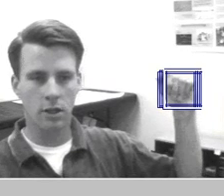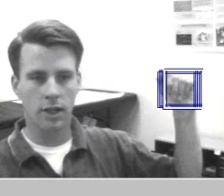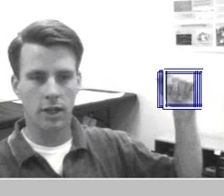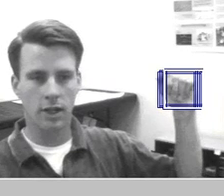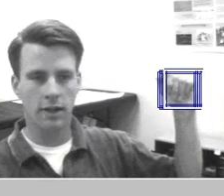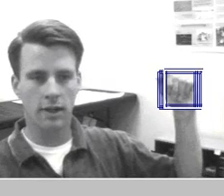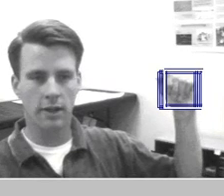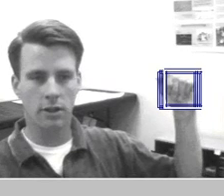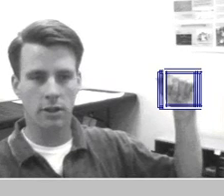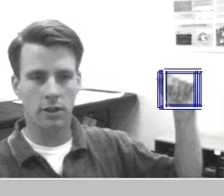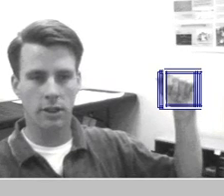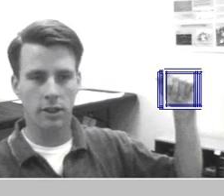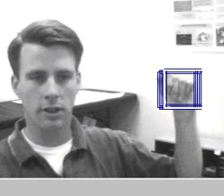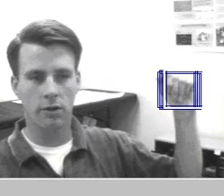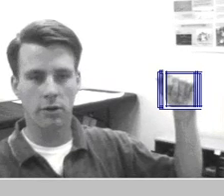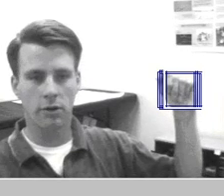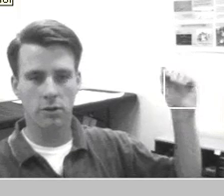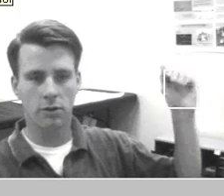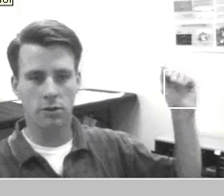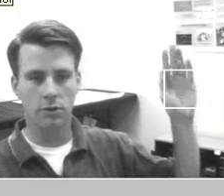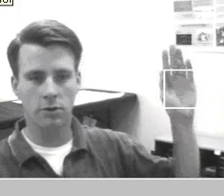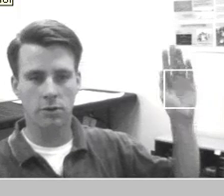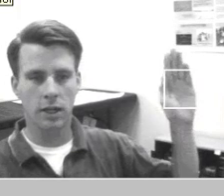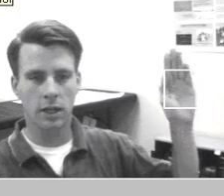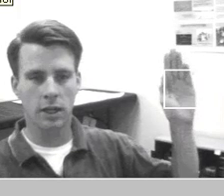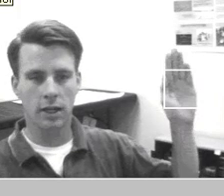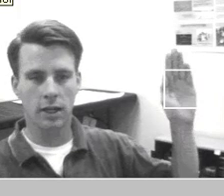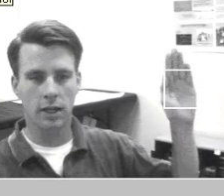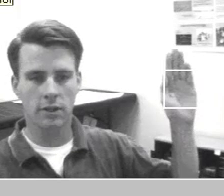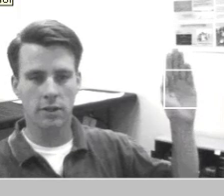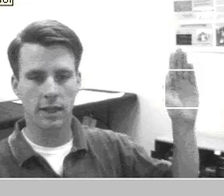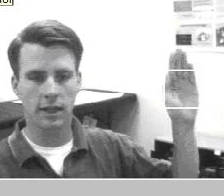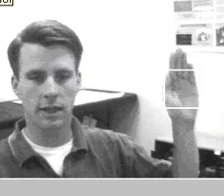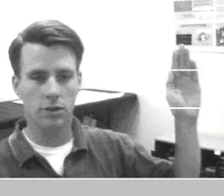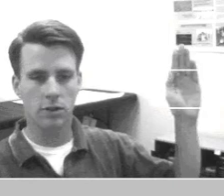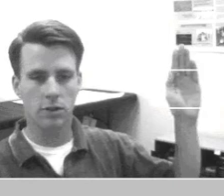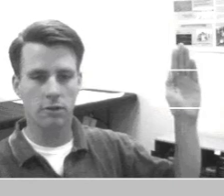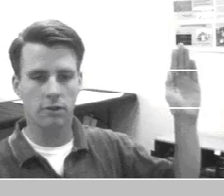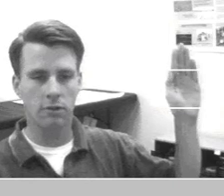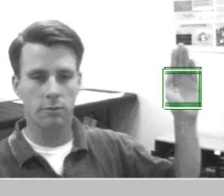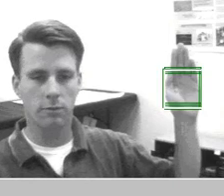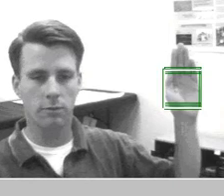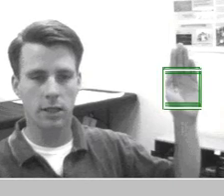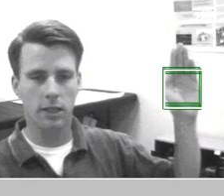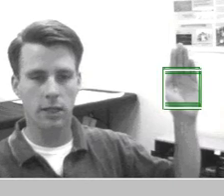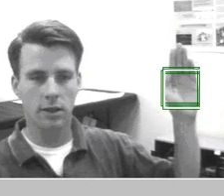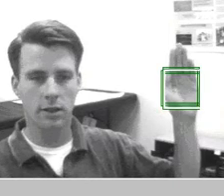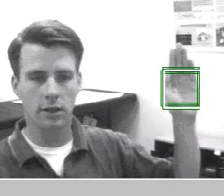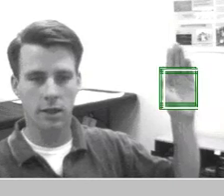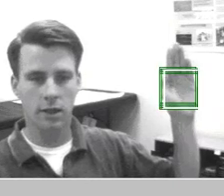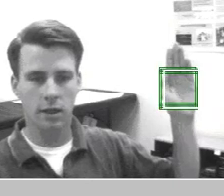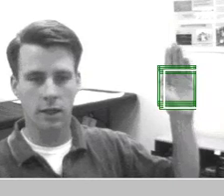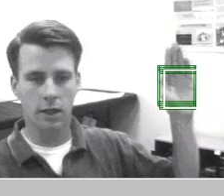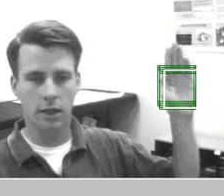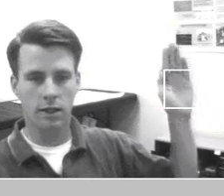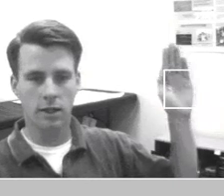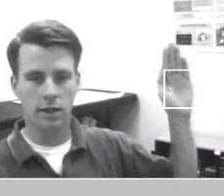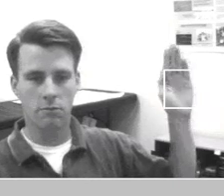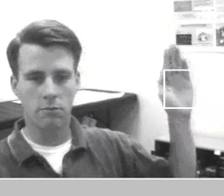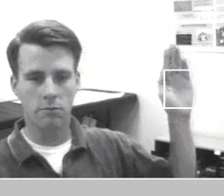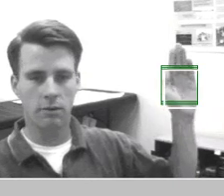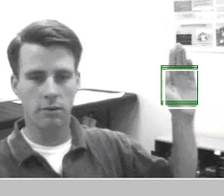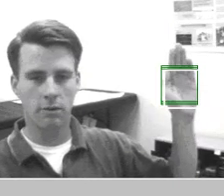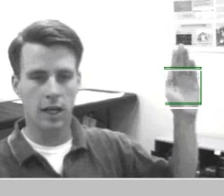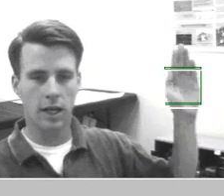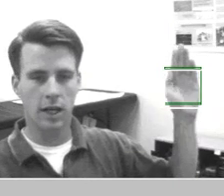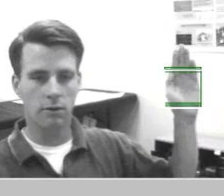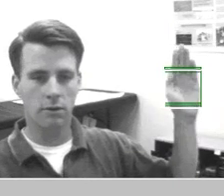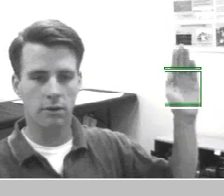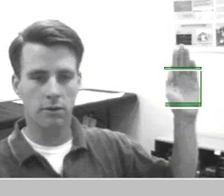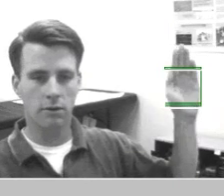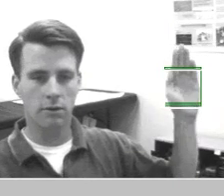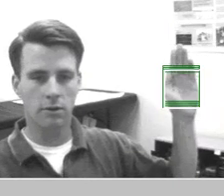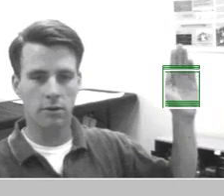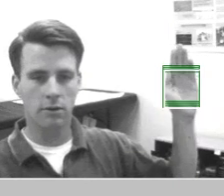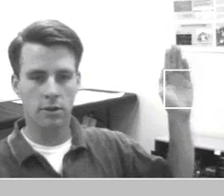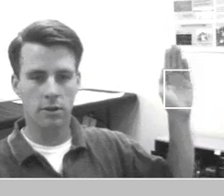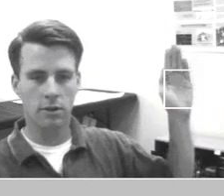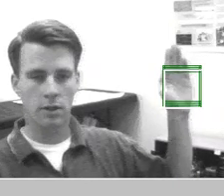if I go to category 2 and give the sign language letter for B, again moving my hand around